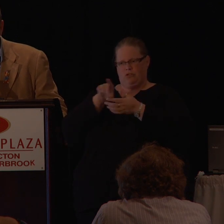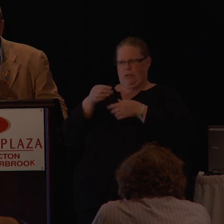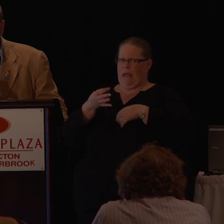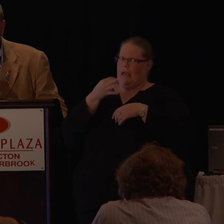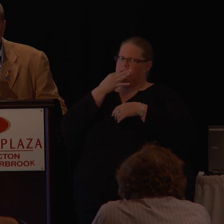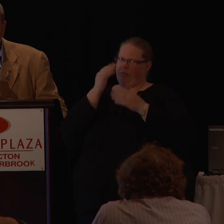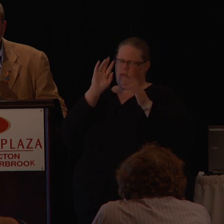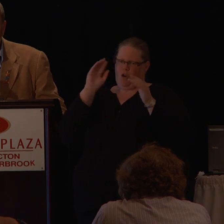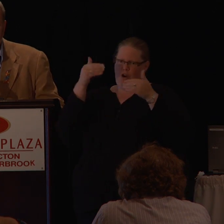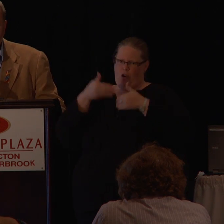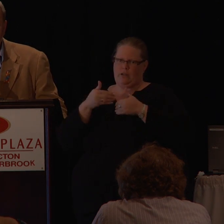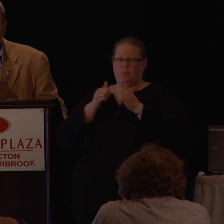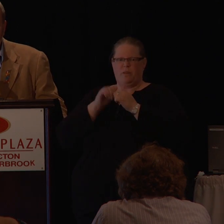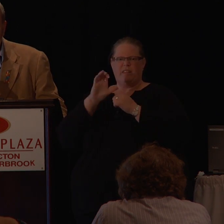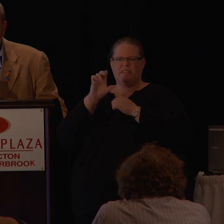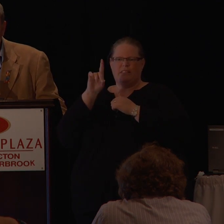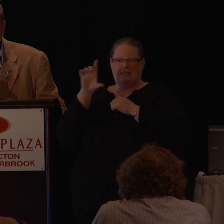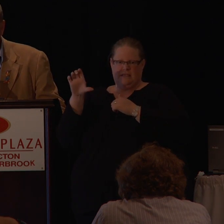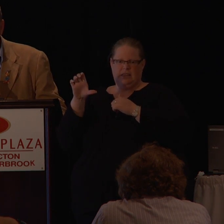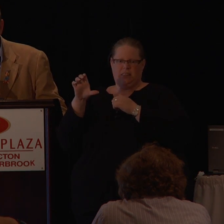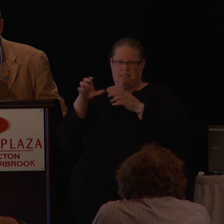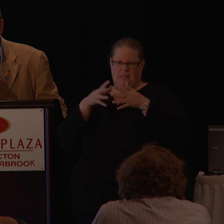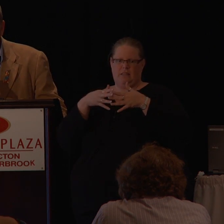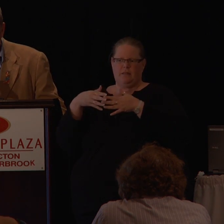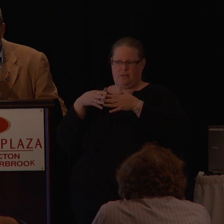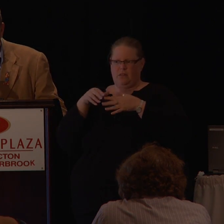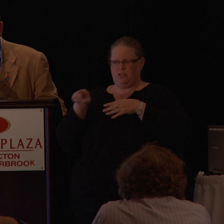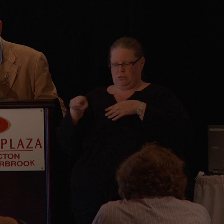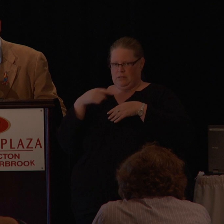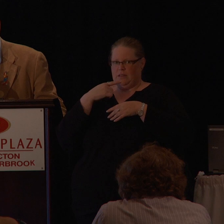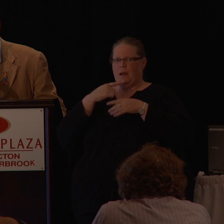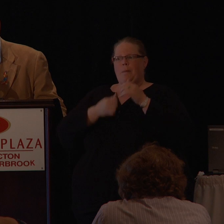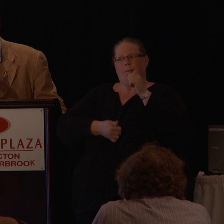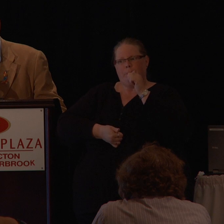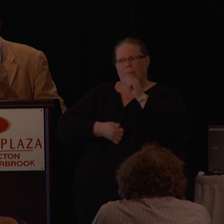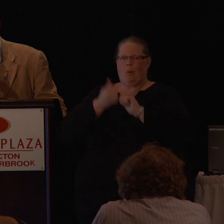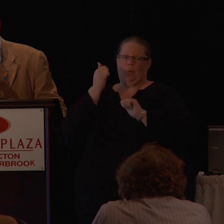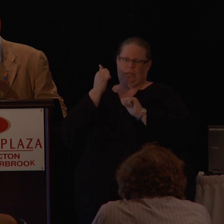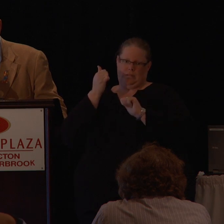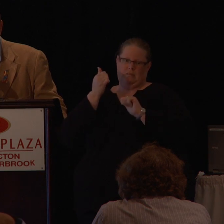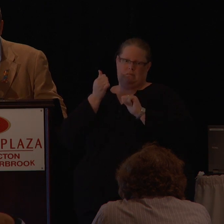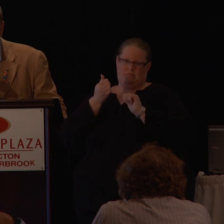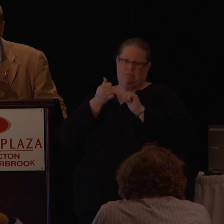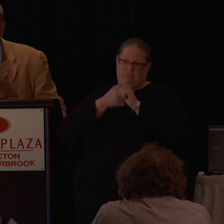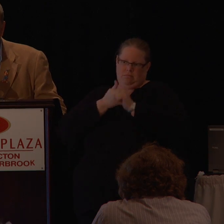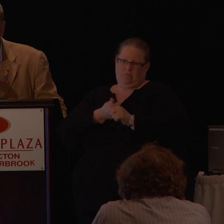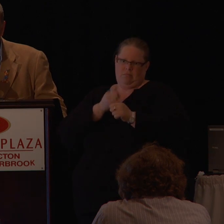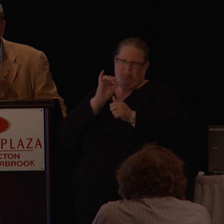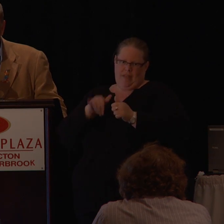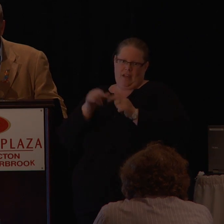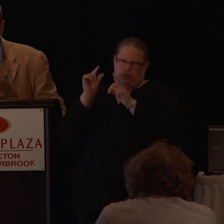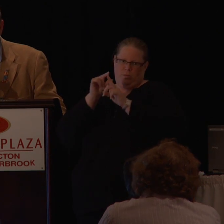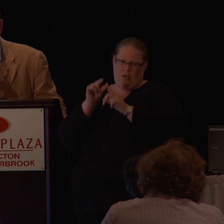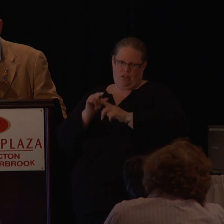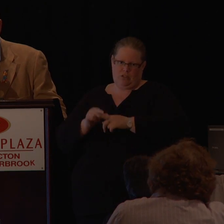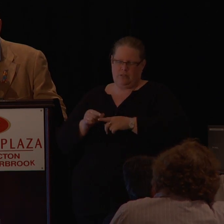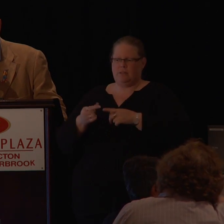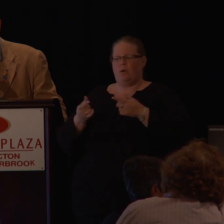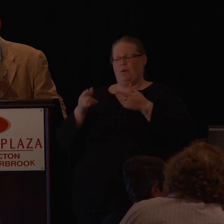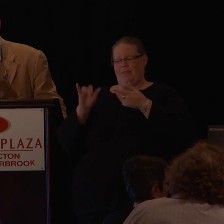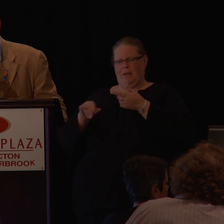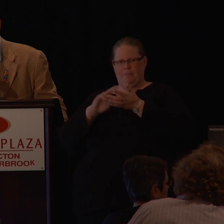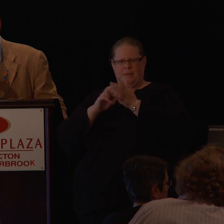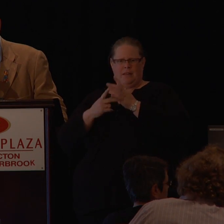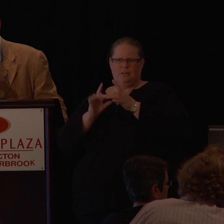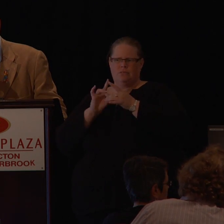expert with the CDC, and she's used that very expression, the vast majority. So what does that mean in terms of inclusion?